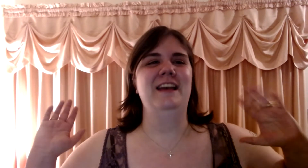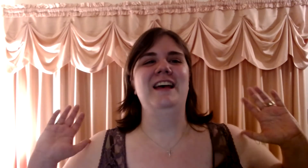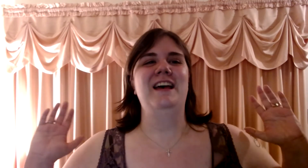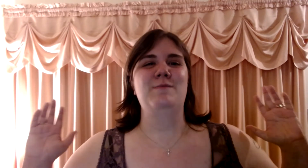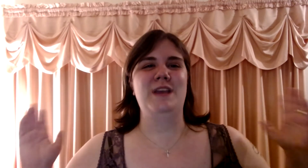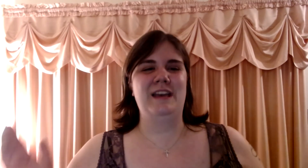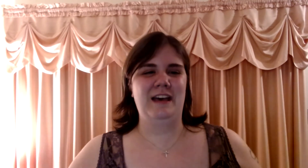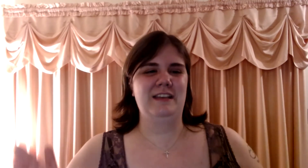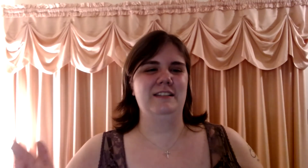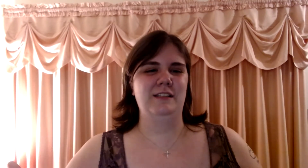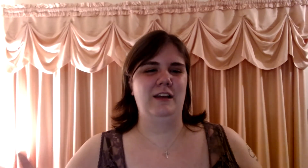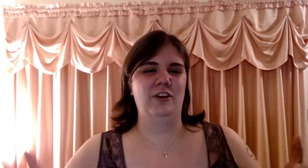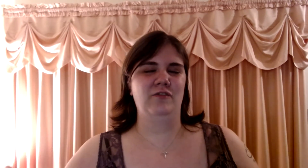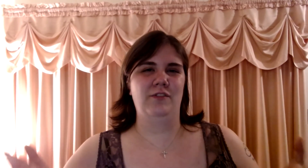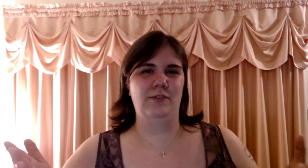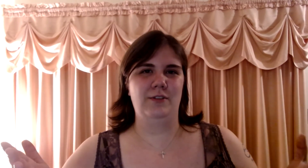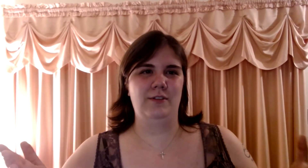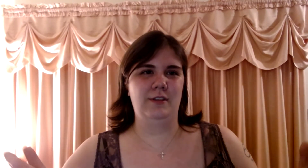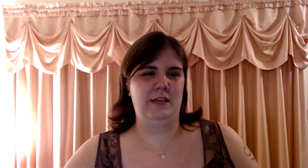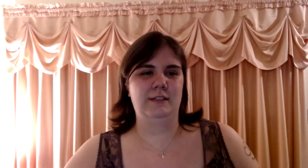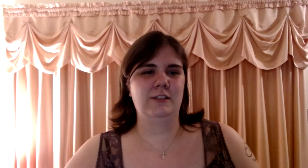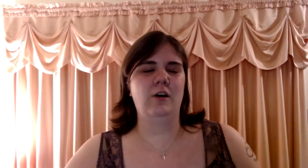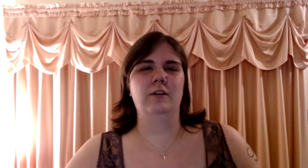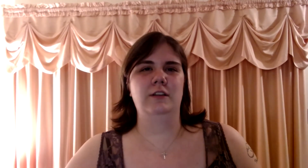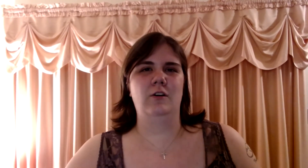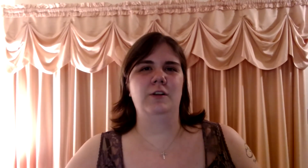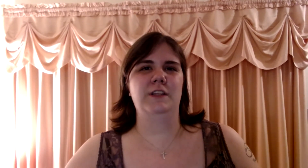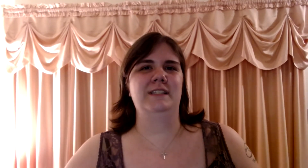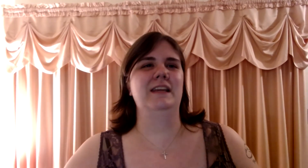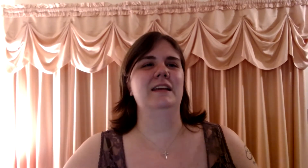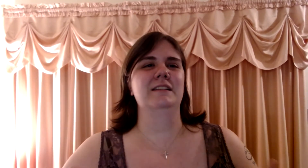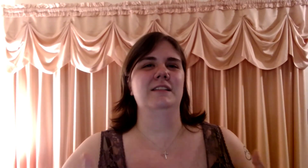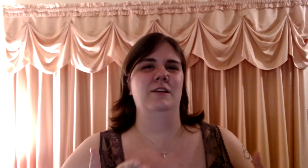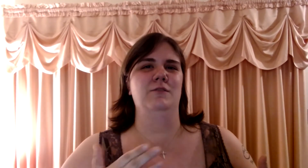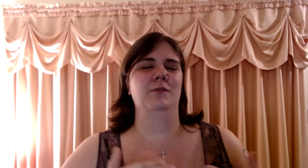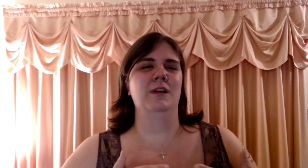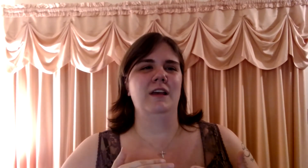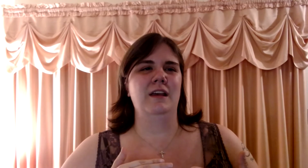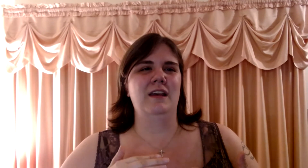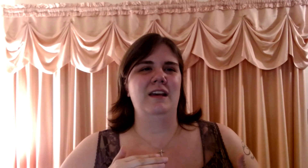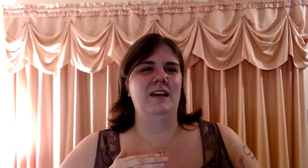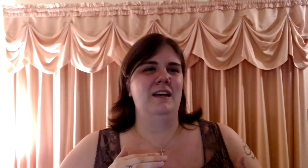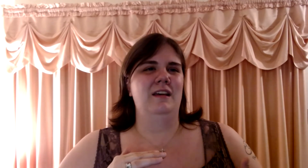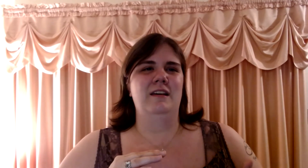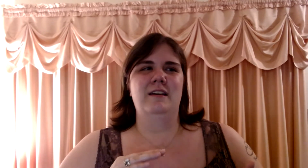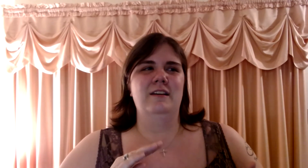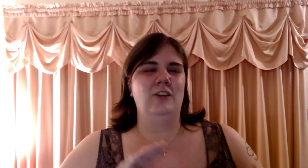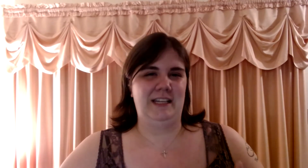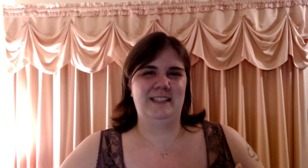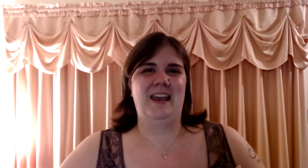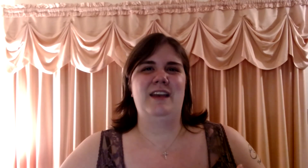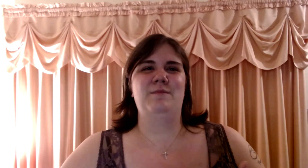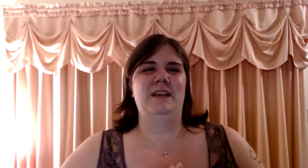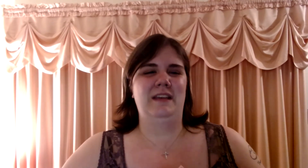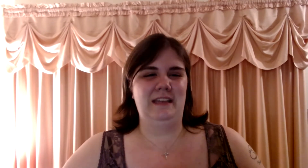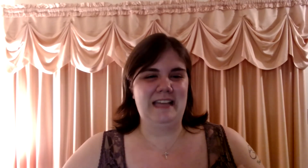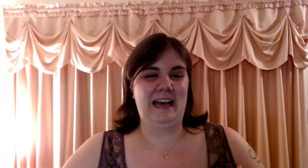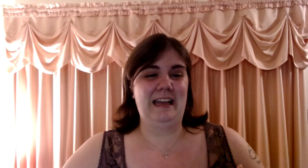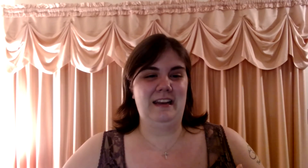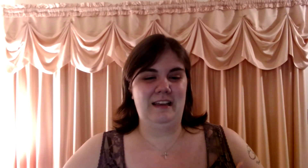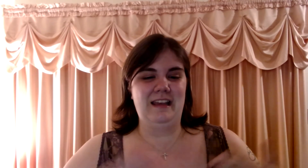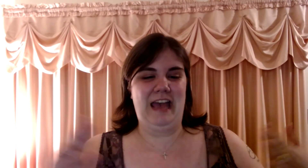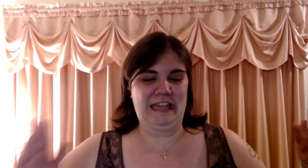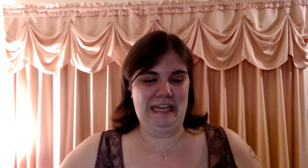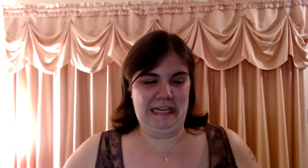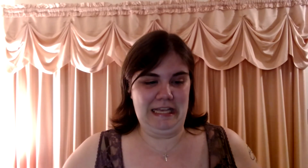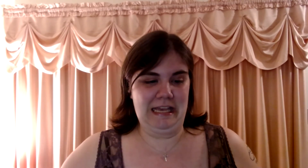holiday because of this song, all these things, you know. Christ came, he